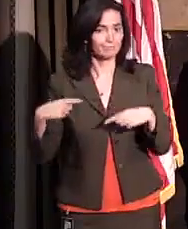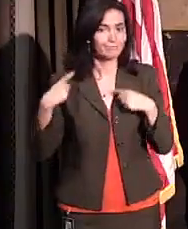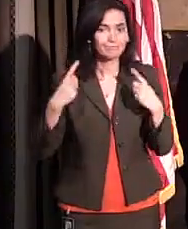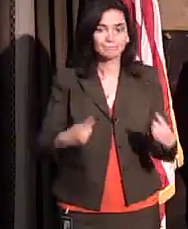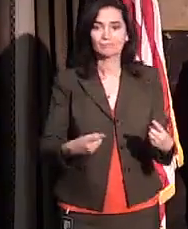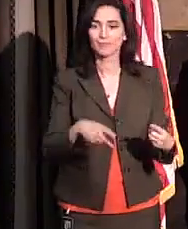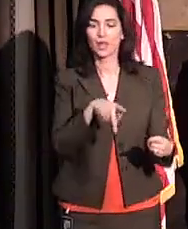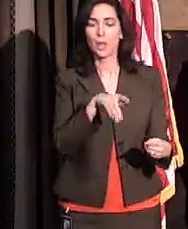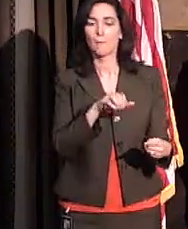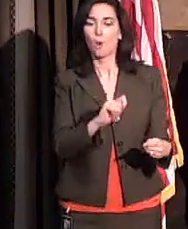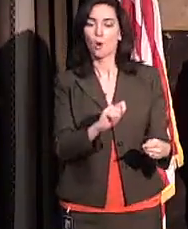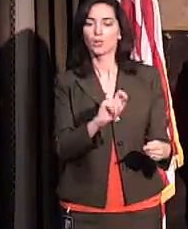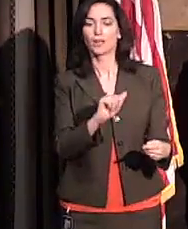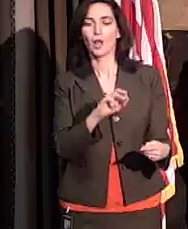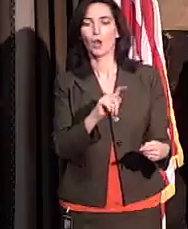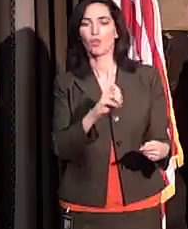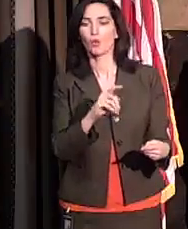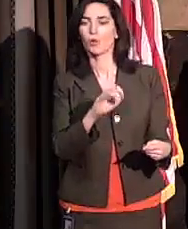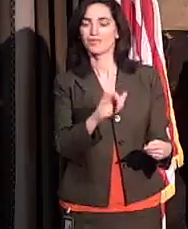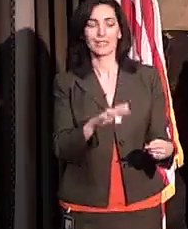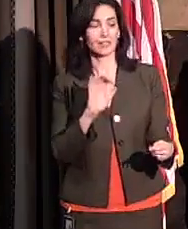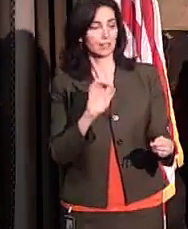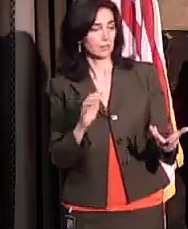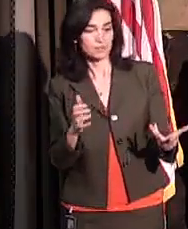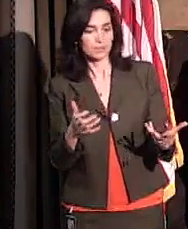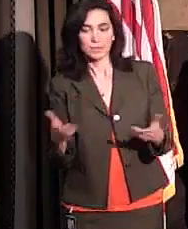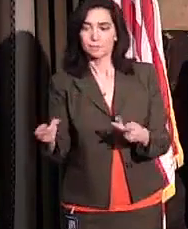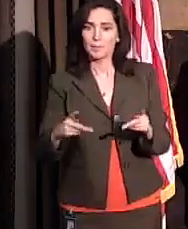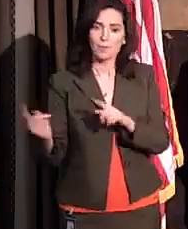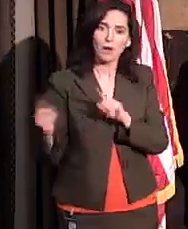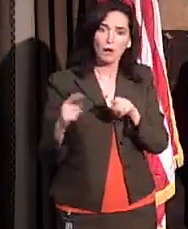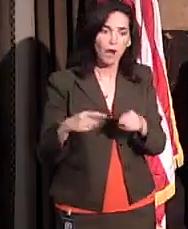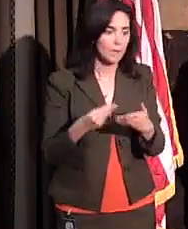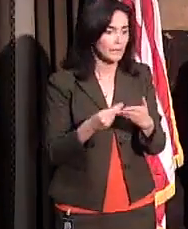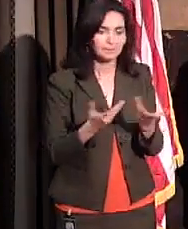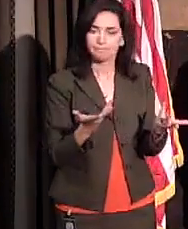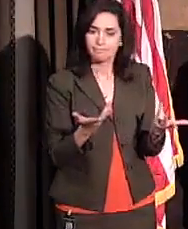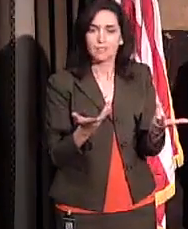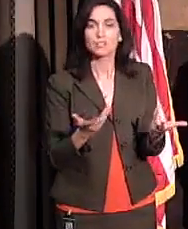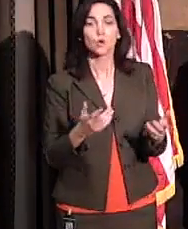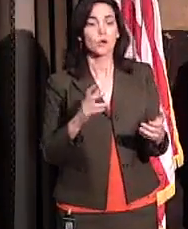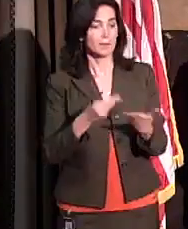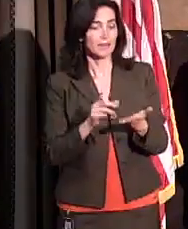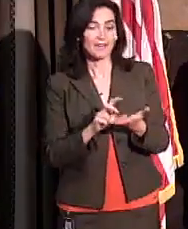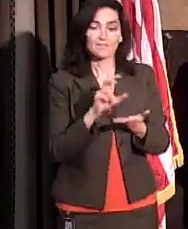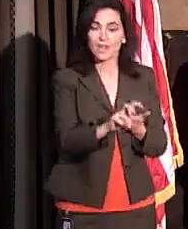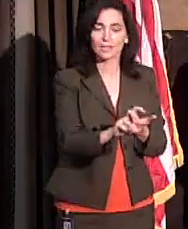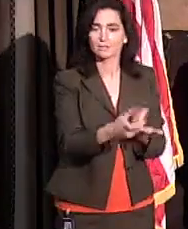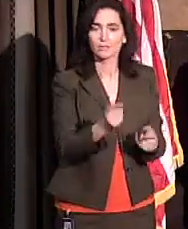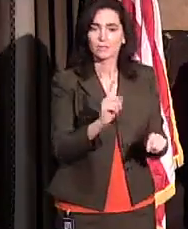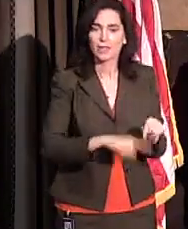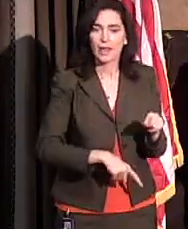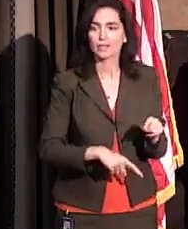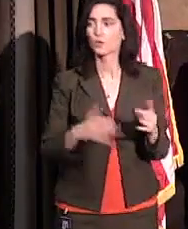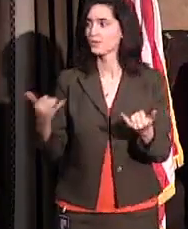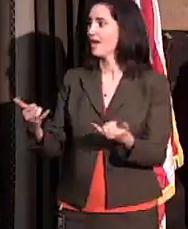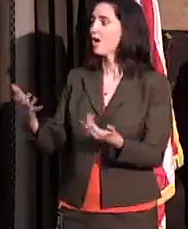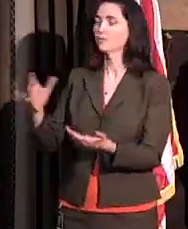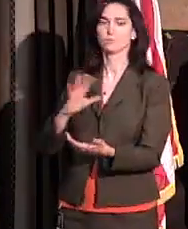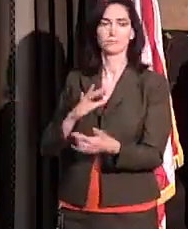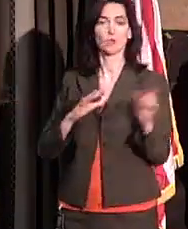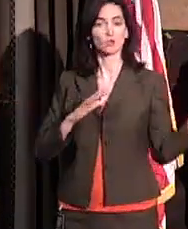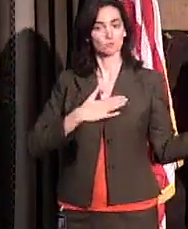port authorities to invest in capital projects. And Governor Edwards, I see a pattern. Your